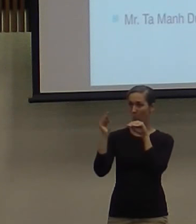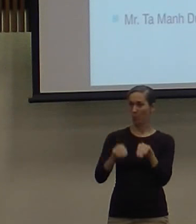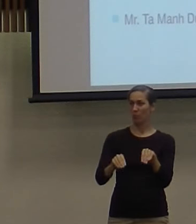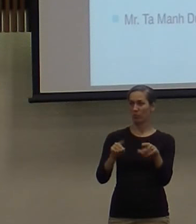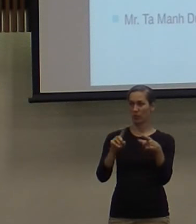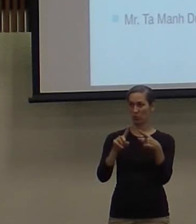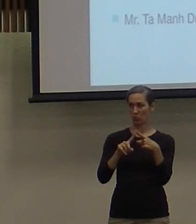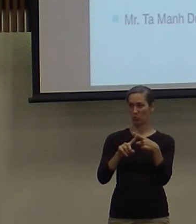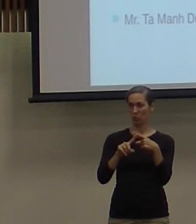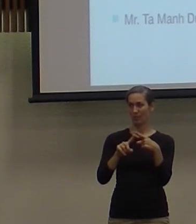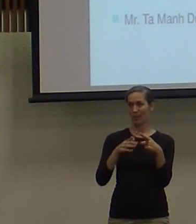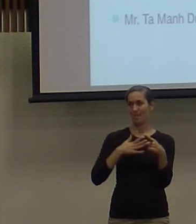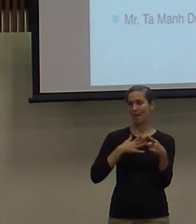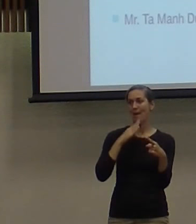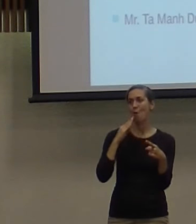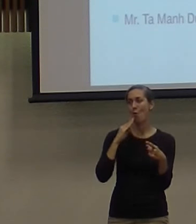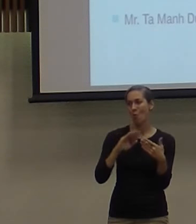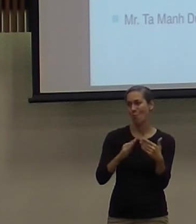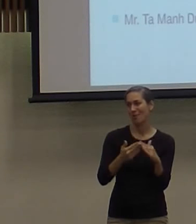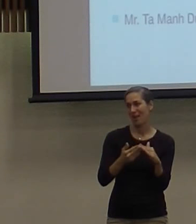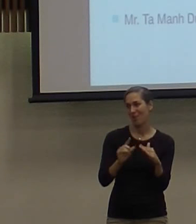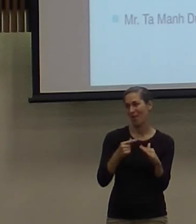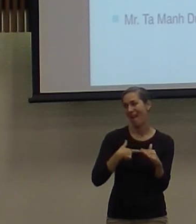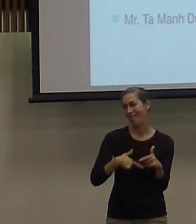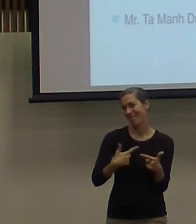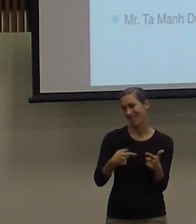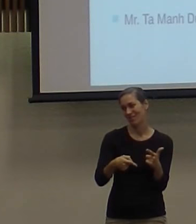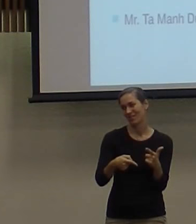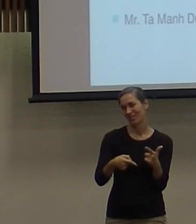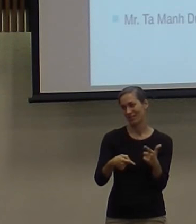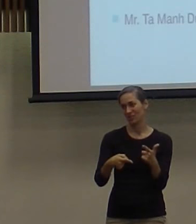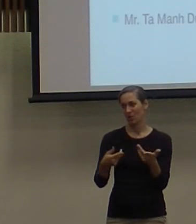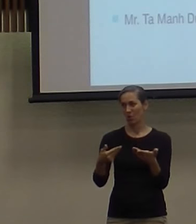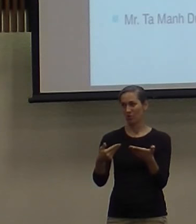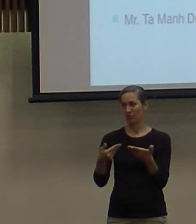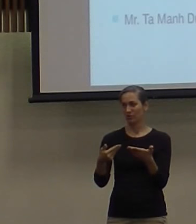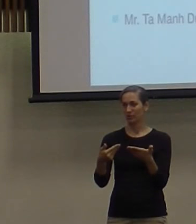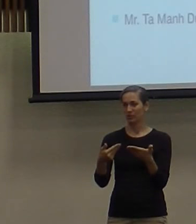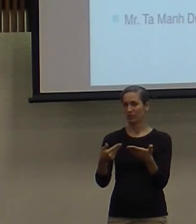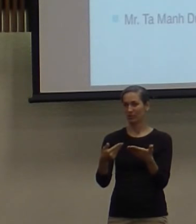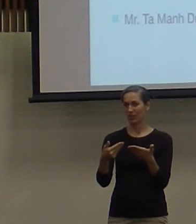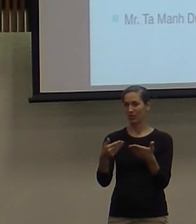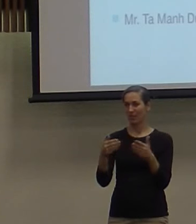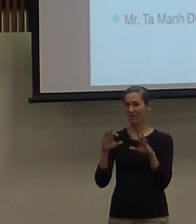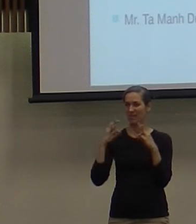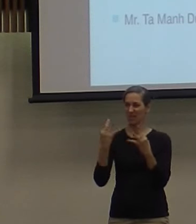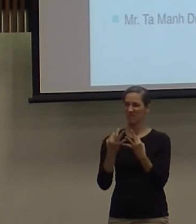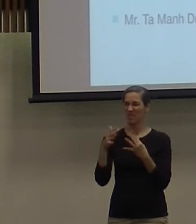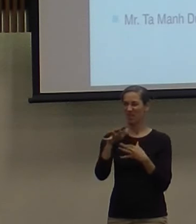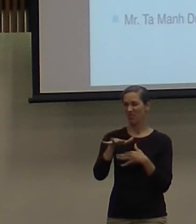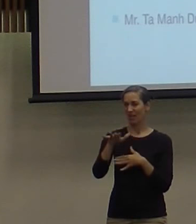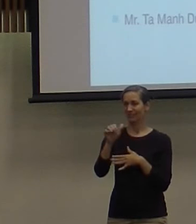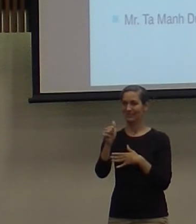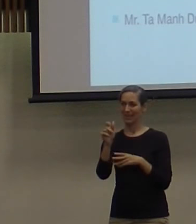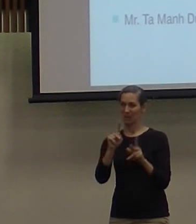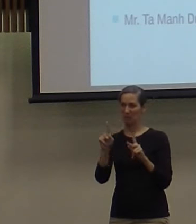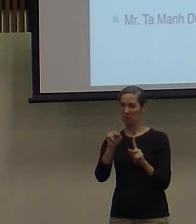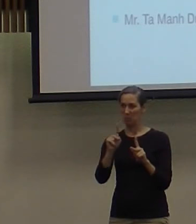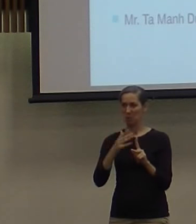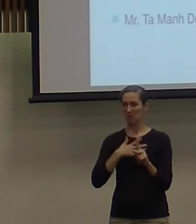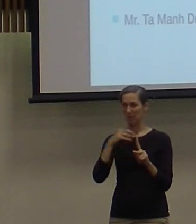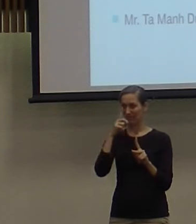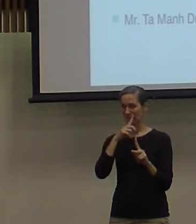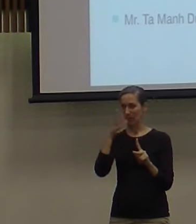to my hometown right now. So these two families with about 10 people and including my step